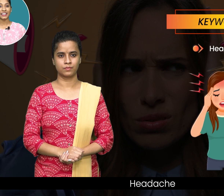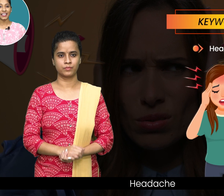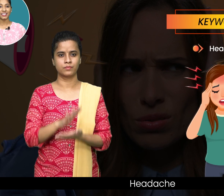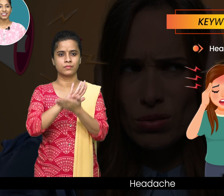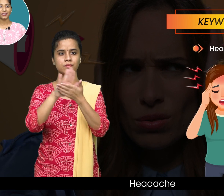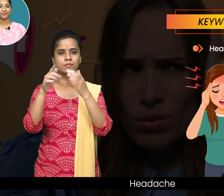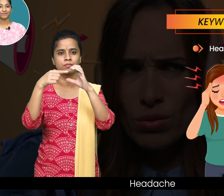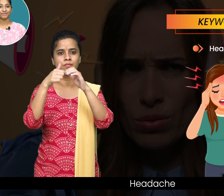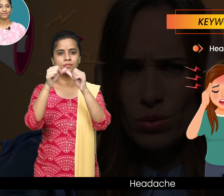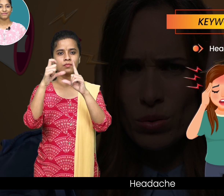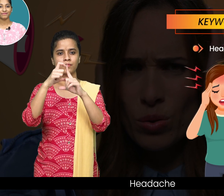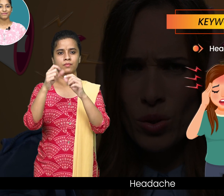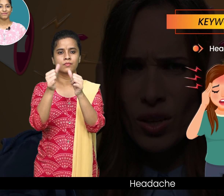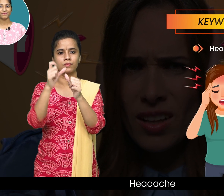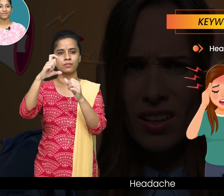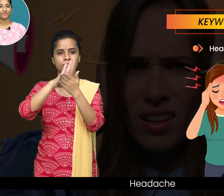headache,